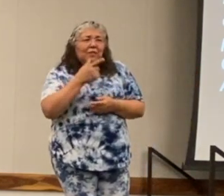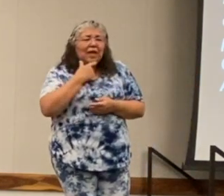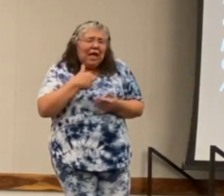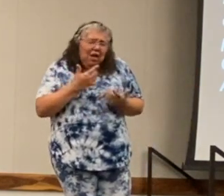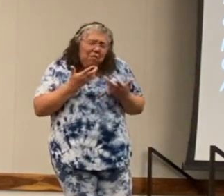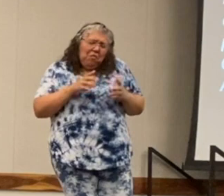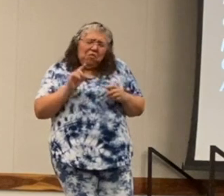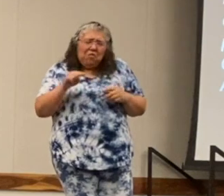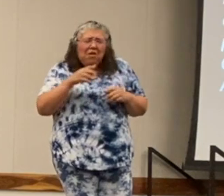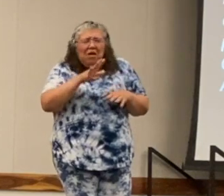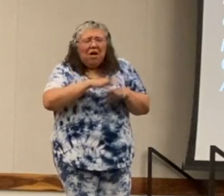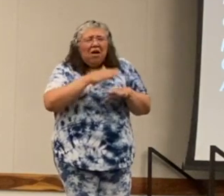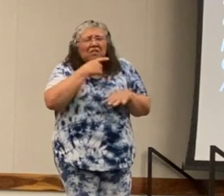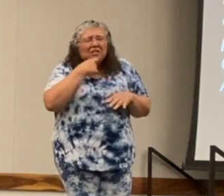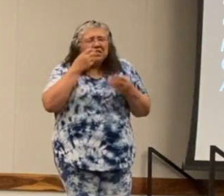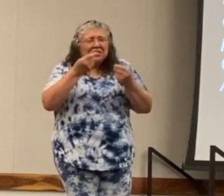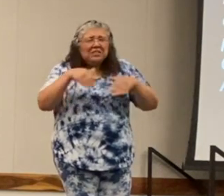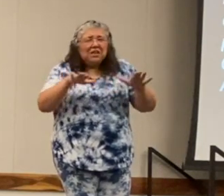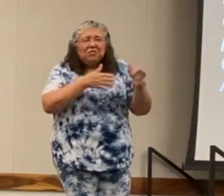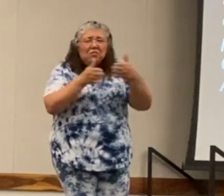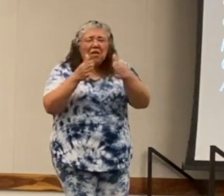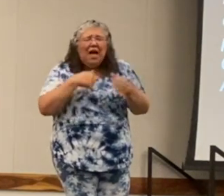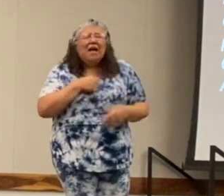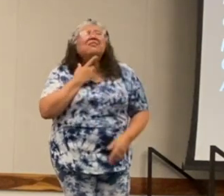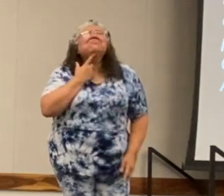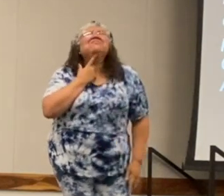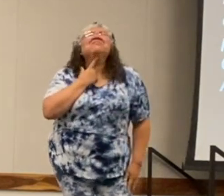down the desert road. There's no water. I'm thirsty.